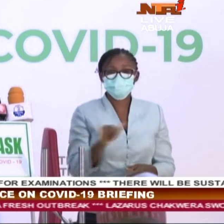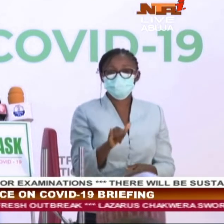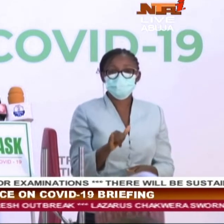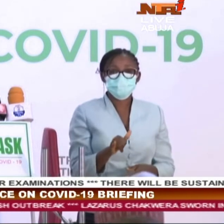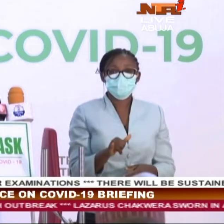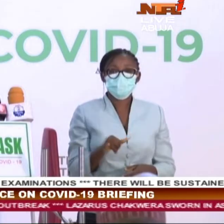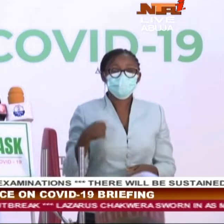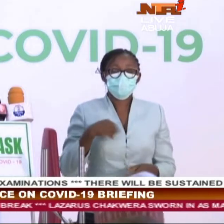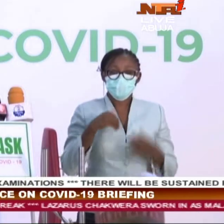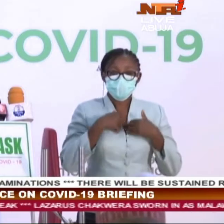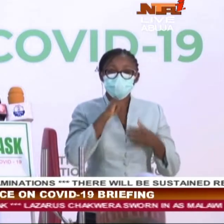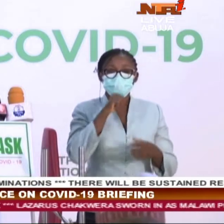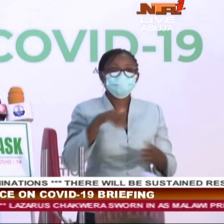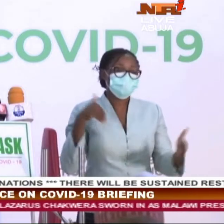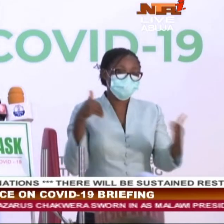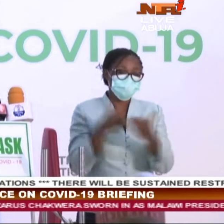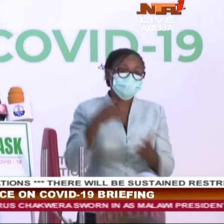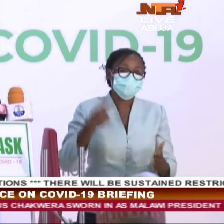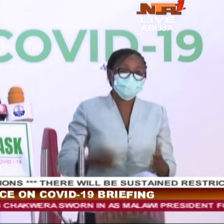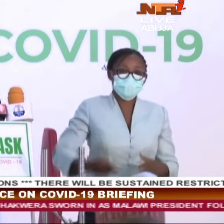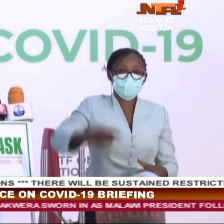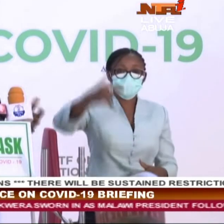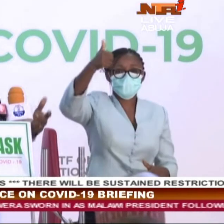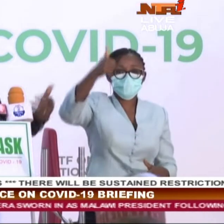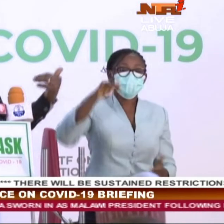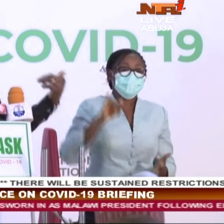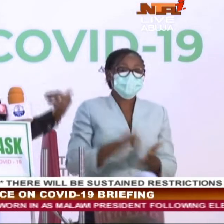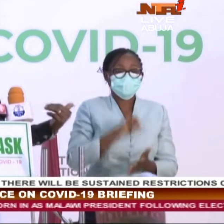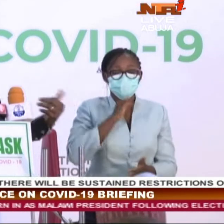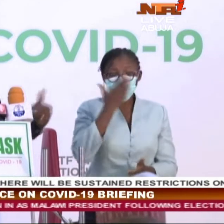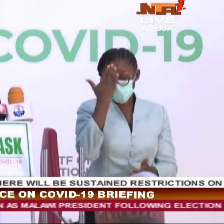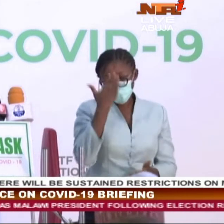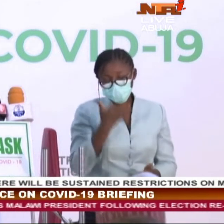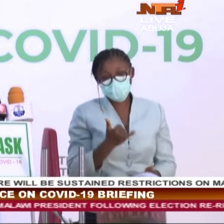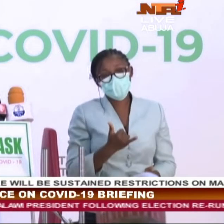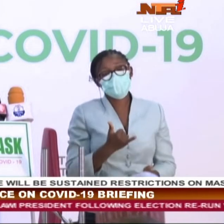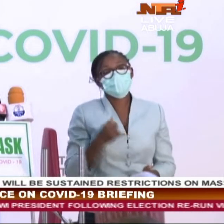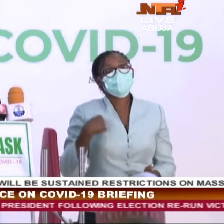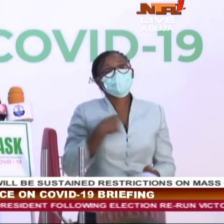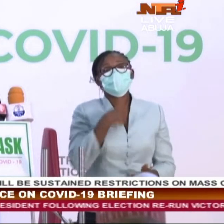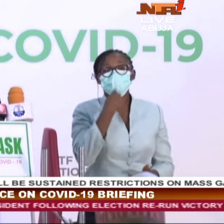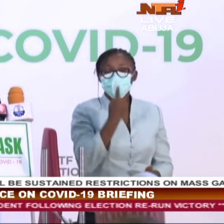We have not even peaked. And that was what informed what I said